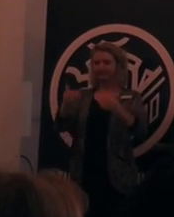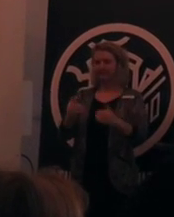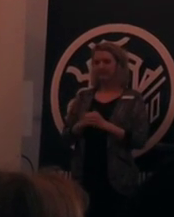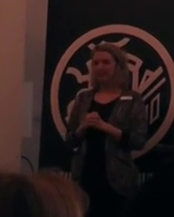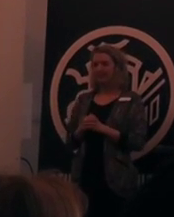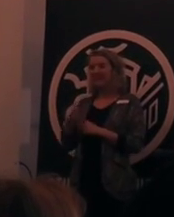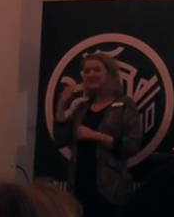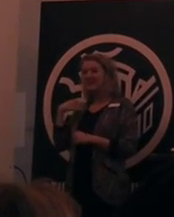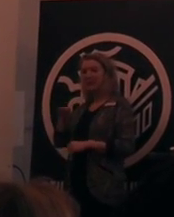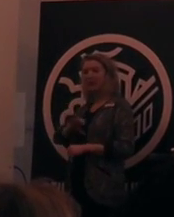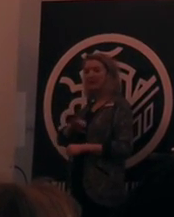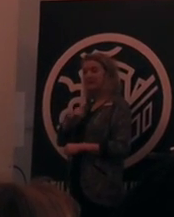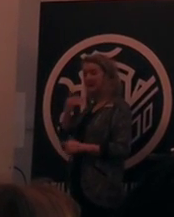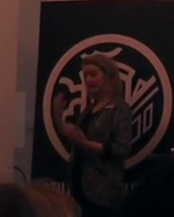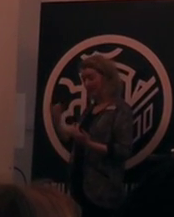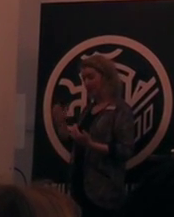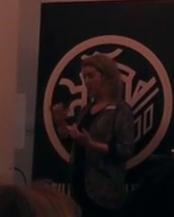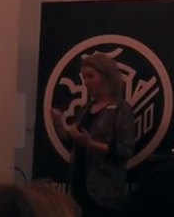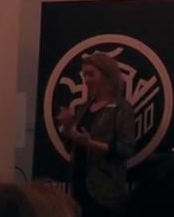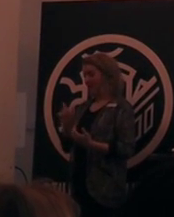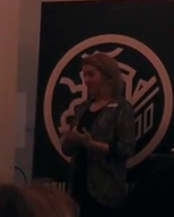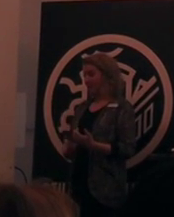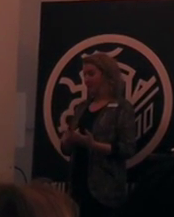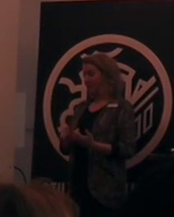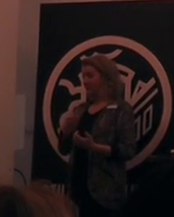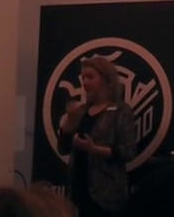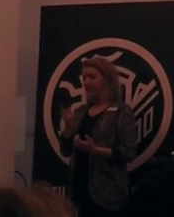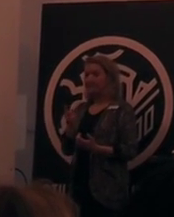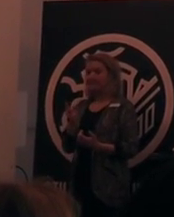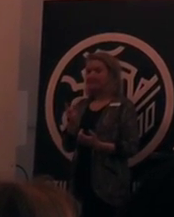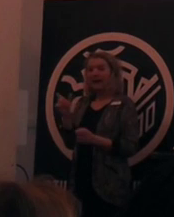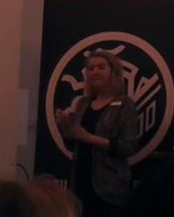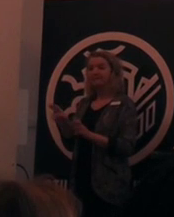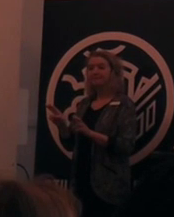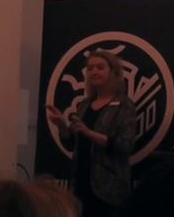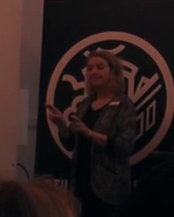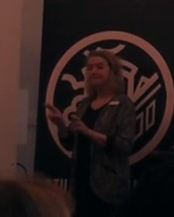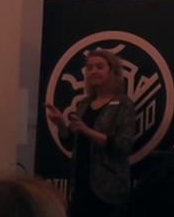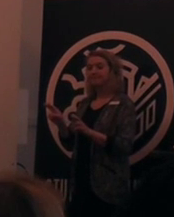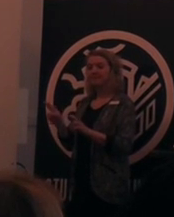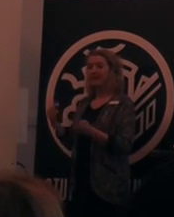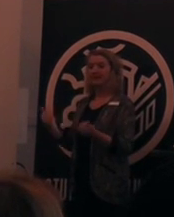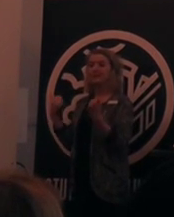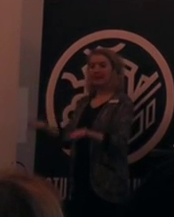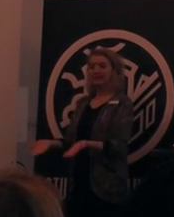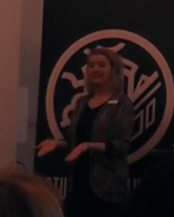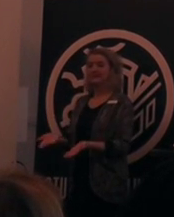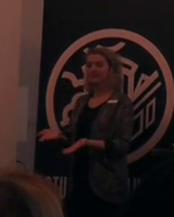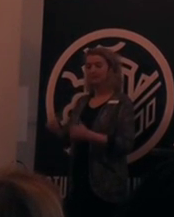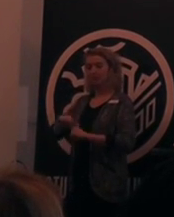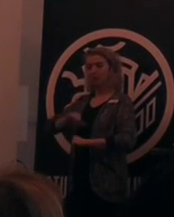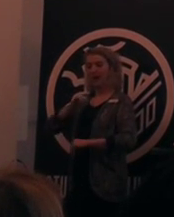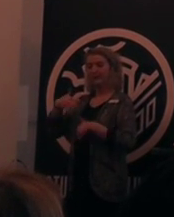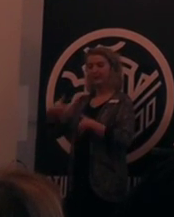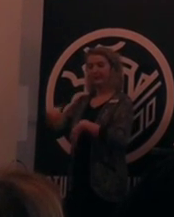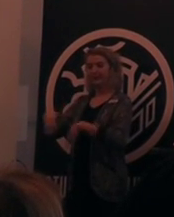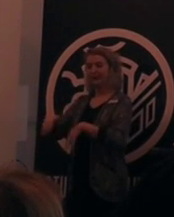The former mayor said that he will not allow a pride to take place. And